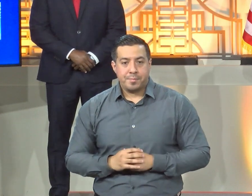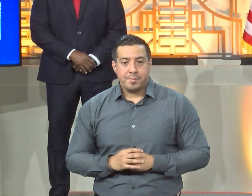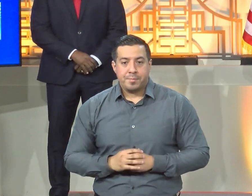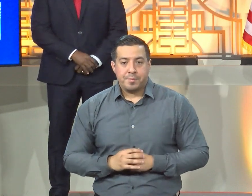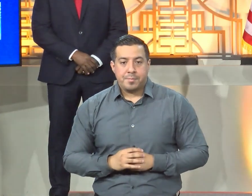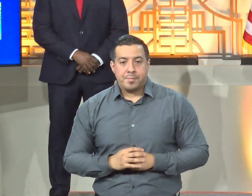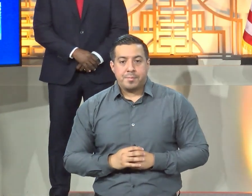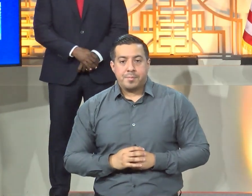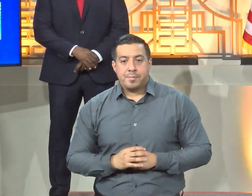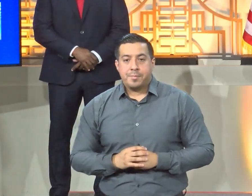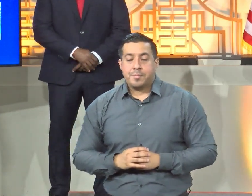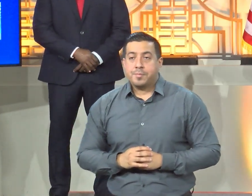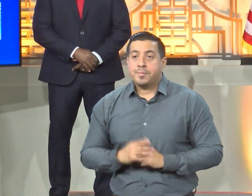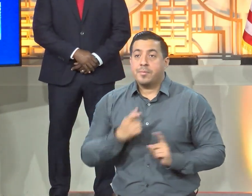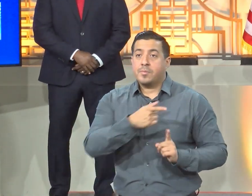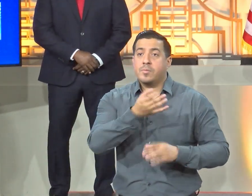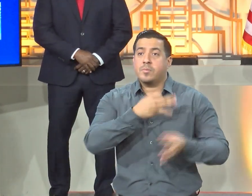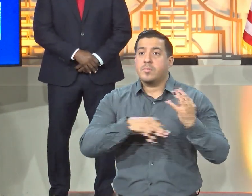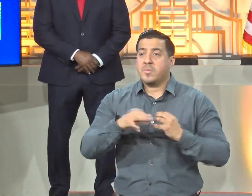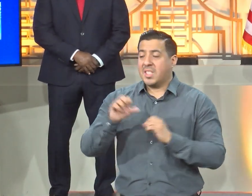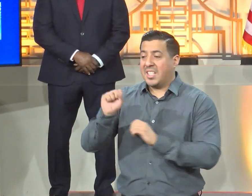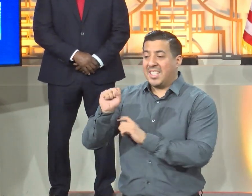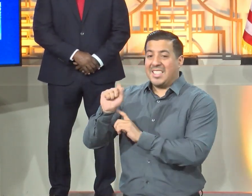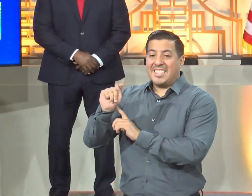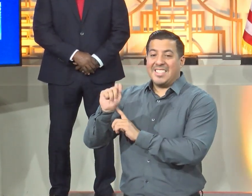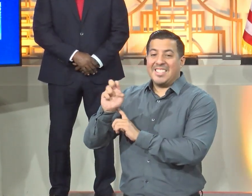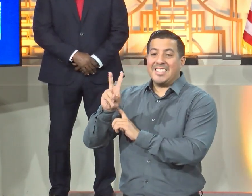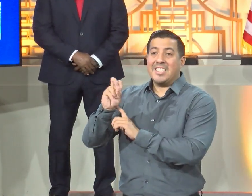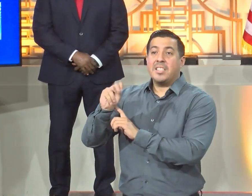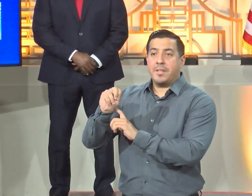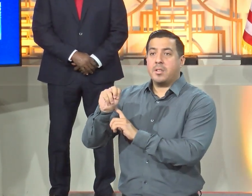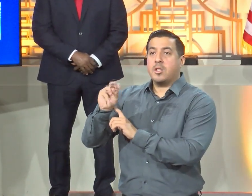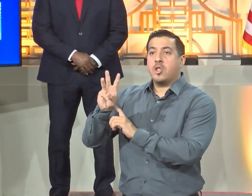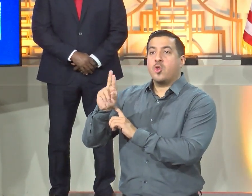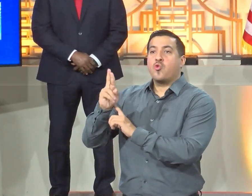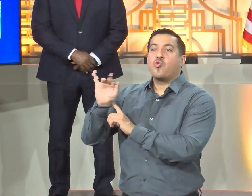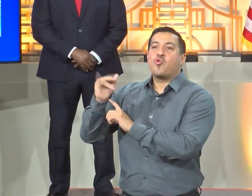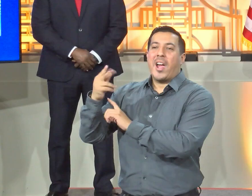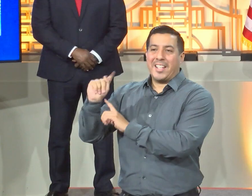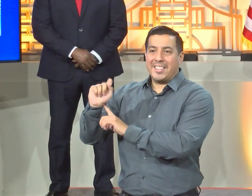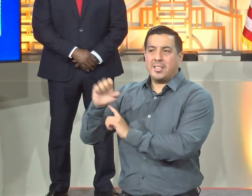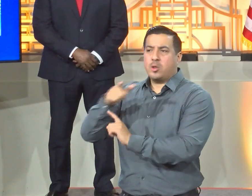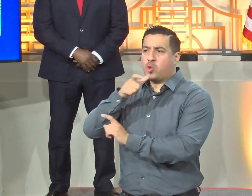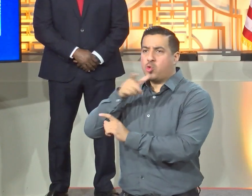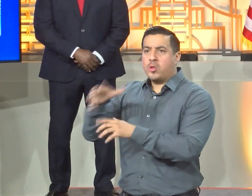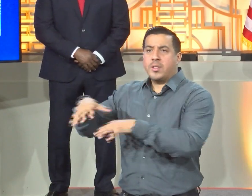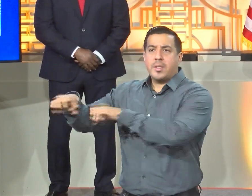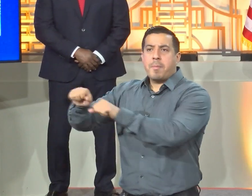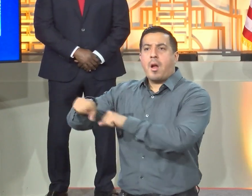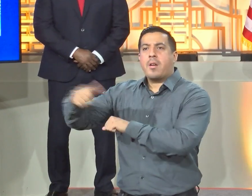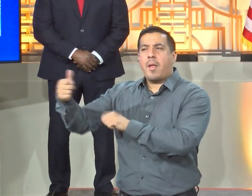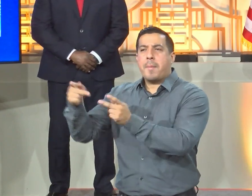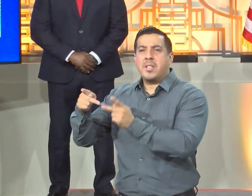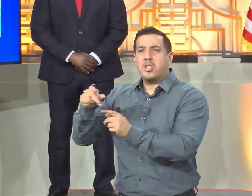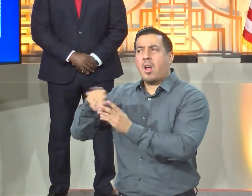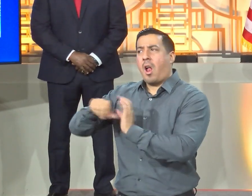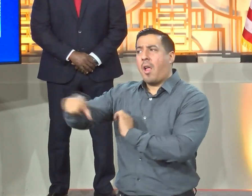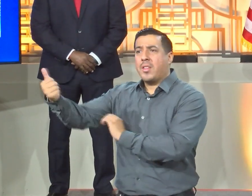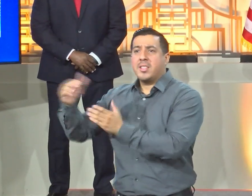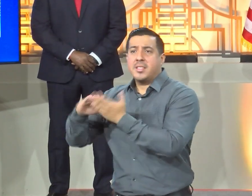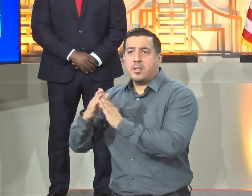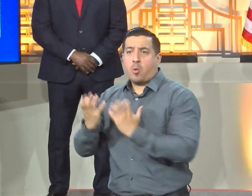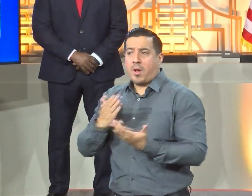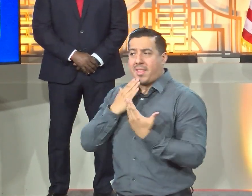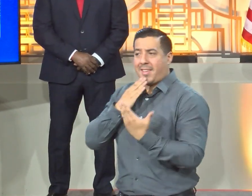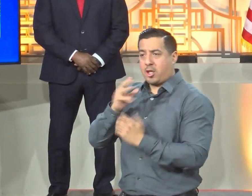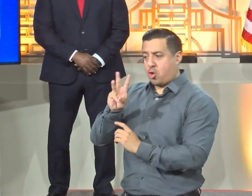Kenneth is replacing Director Stephen Wright, who has resigned to accept a similar position in another city, and I want to thank